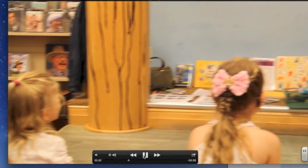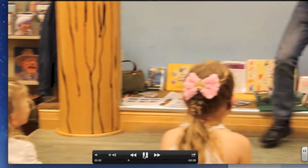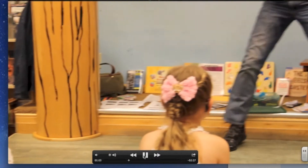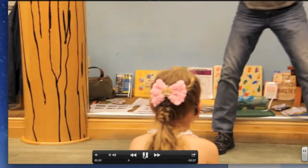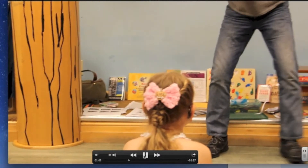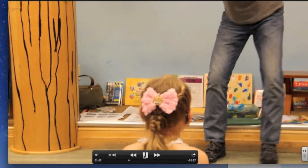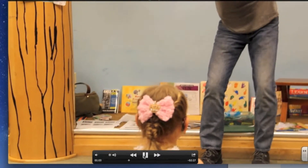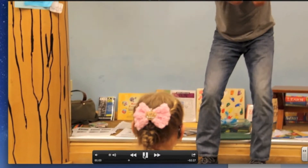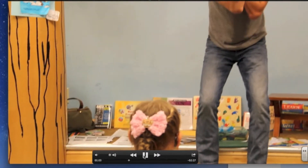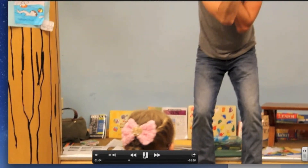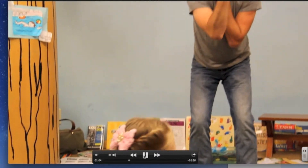Thank you.